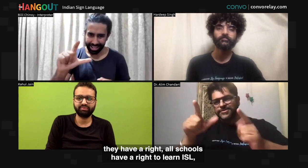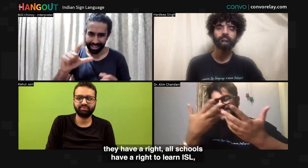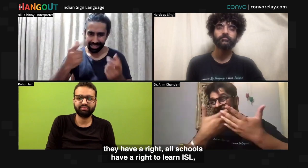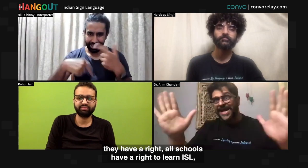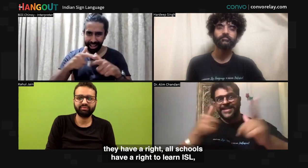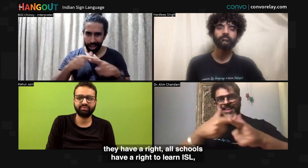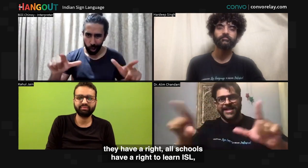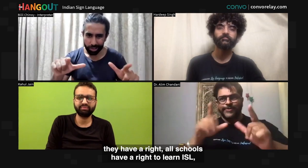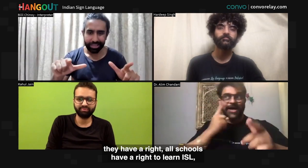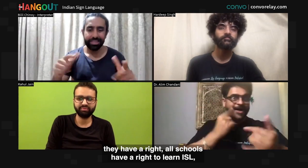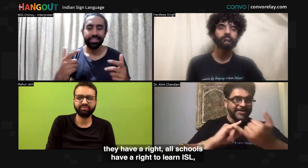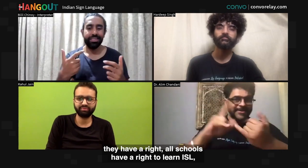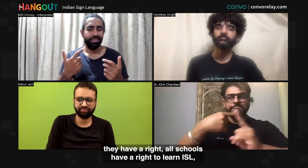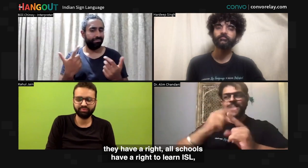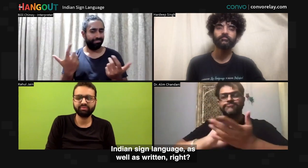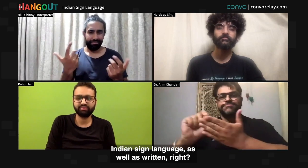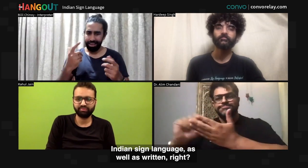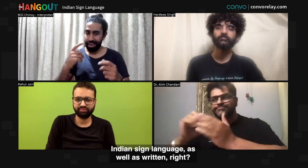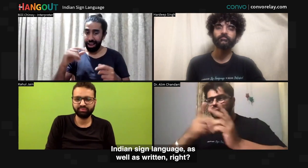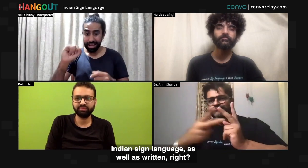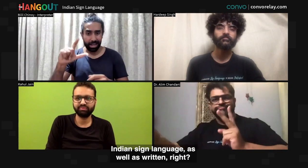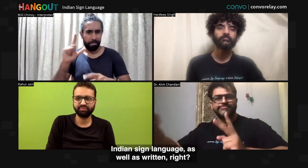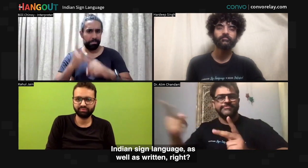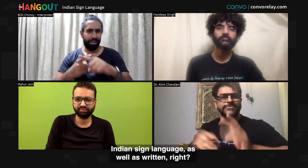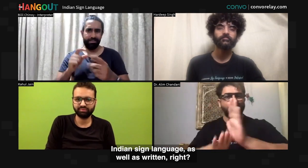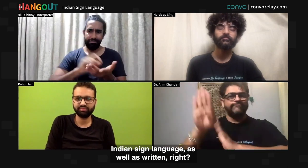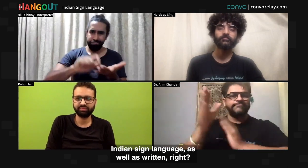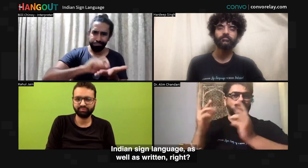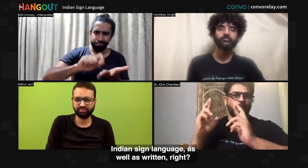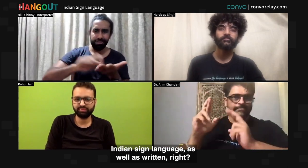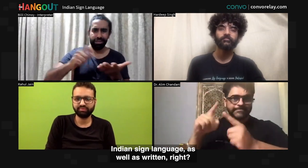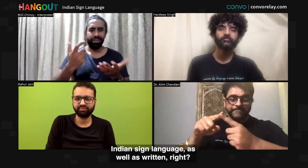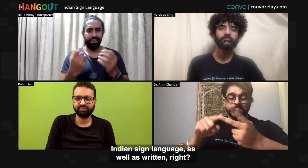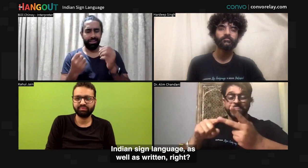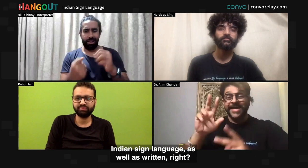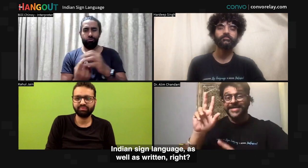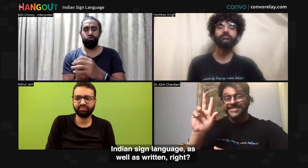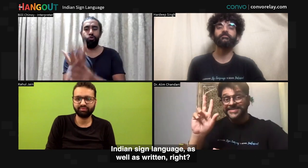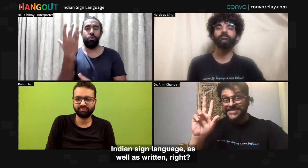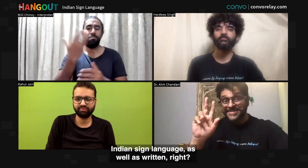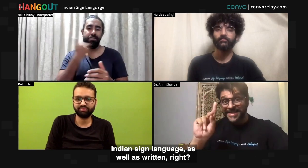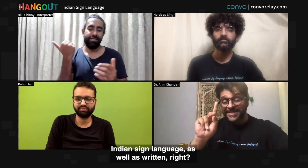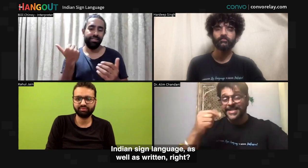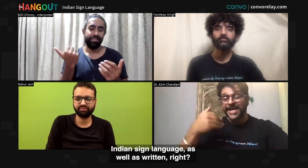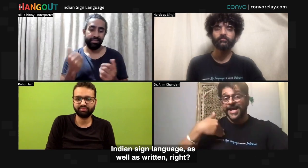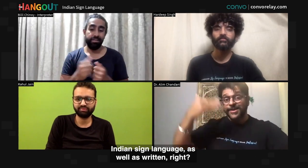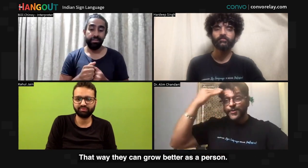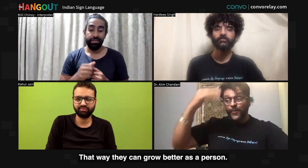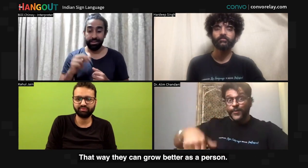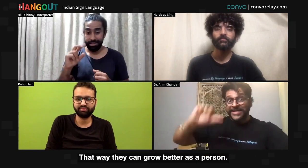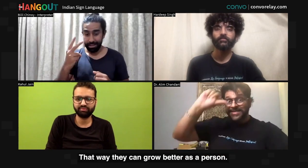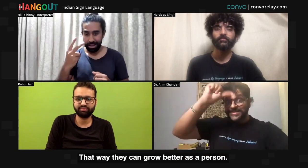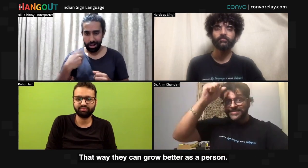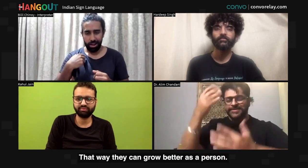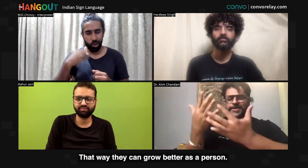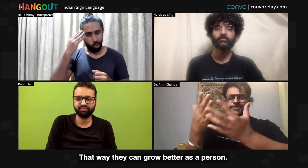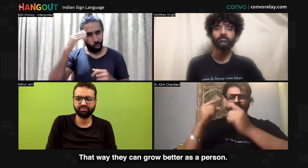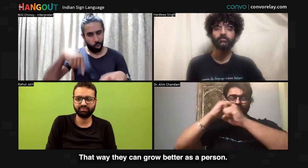learn ISL, Indian sign language, as well as written, right? That way they can grow better as a